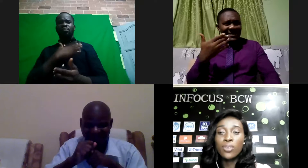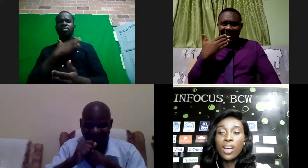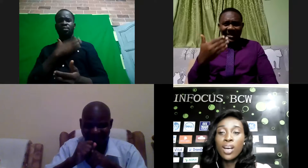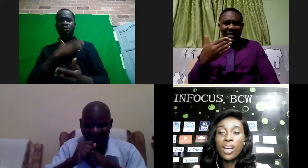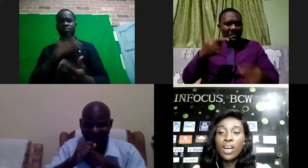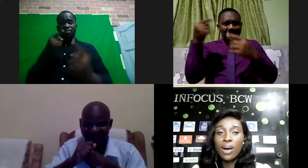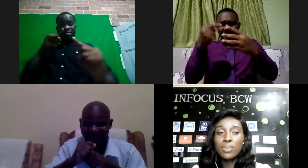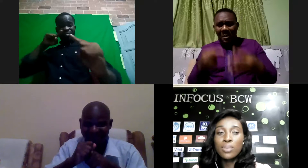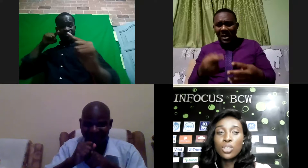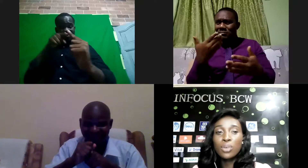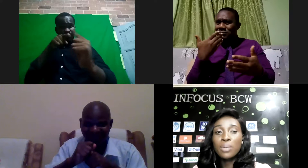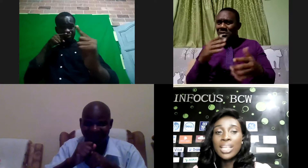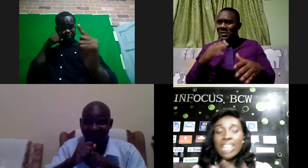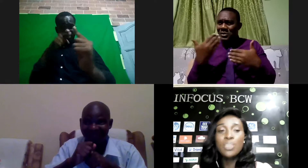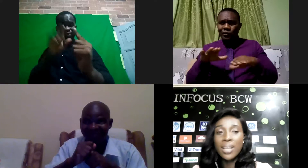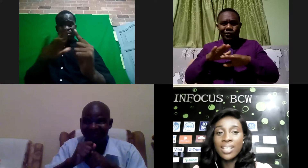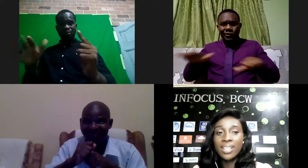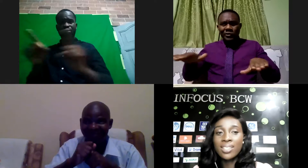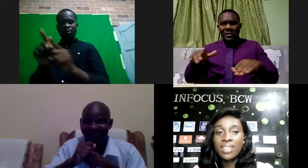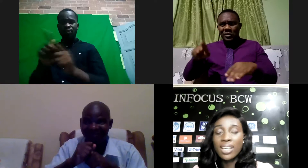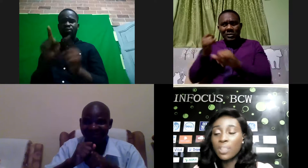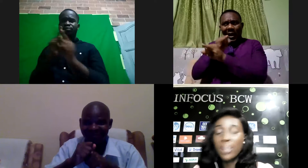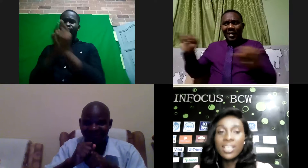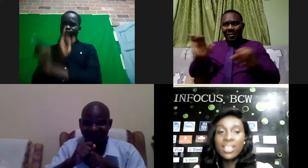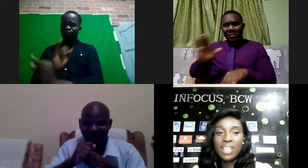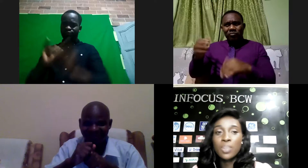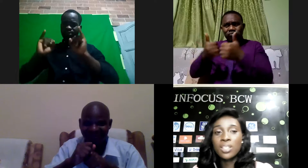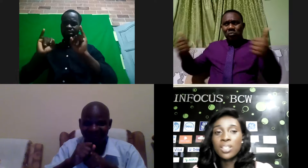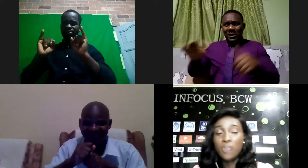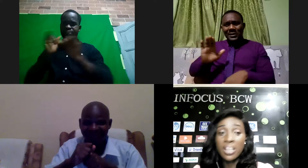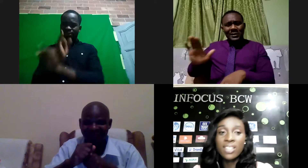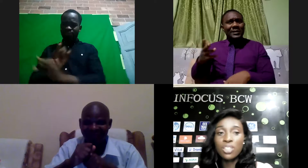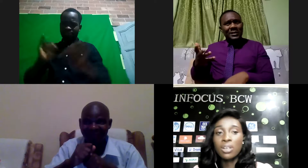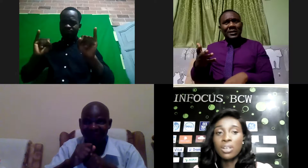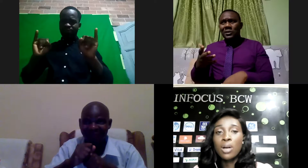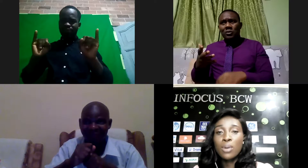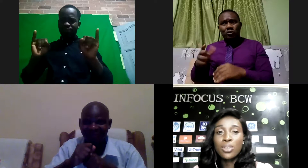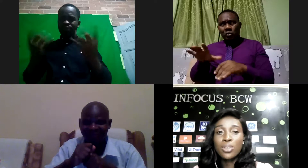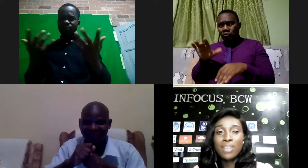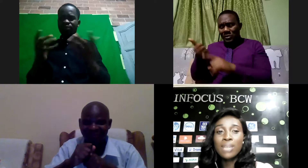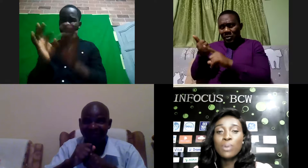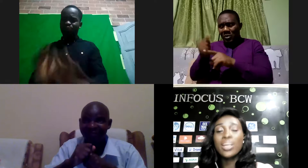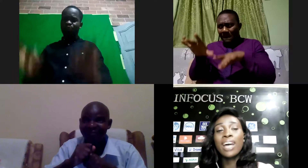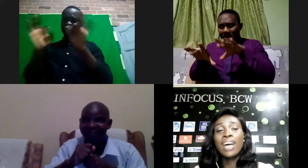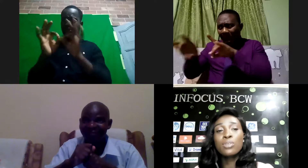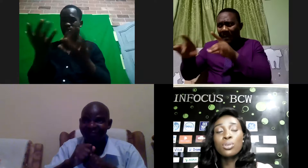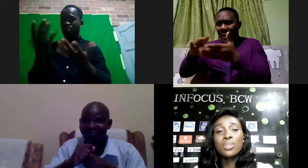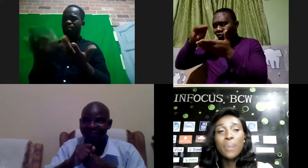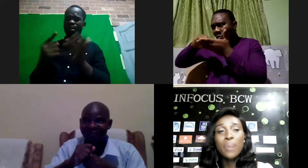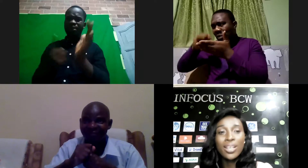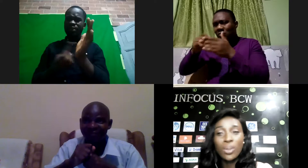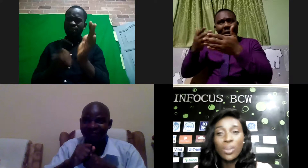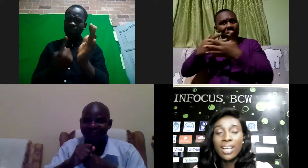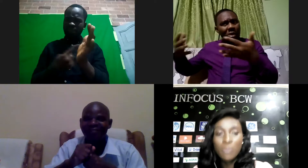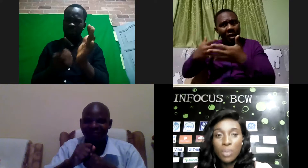of the children being independent. The independent aspect is very essential because sometimes when they have to